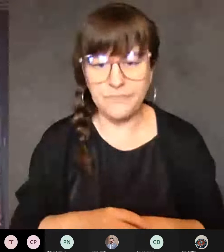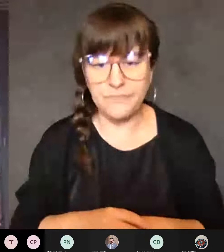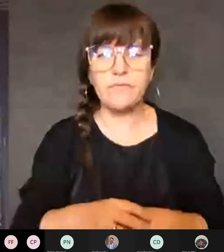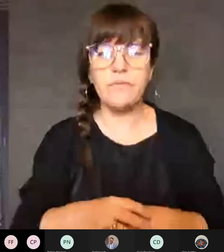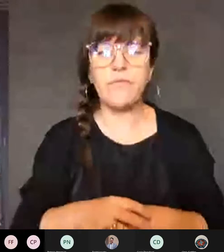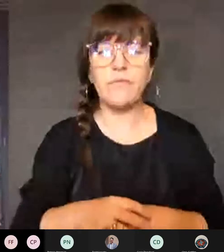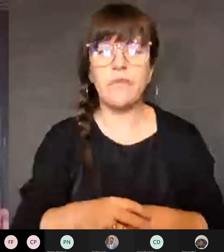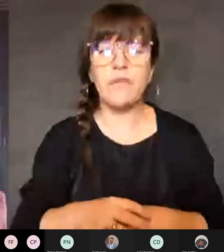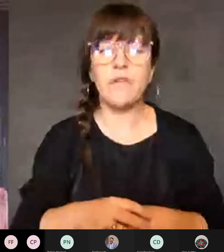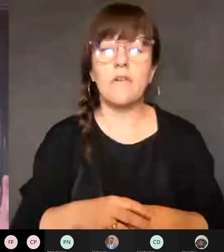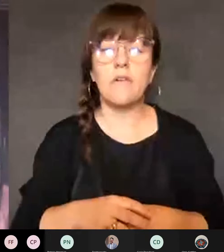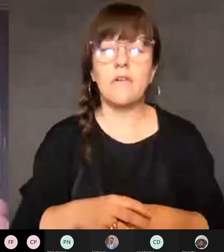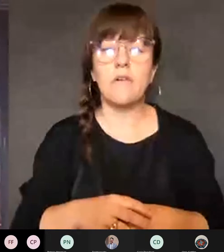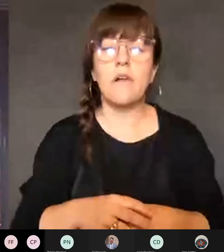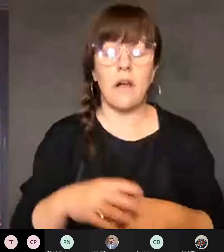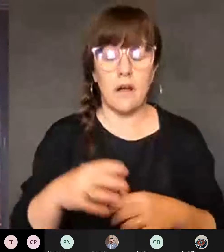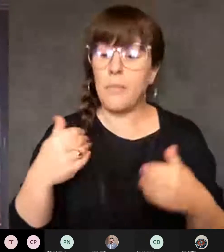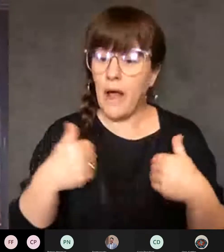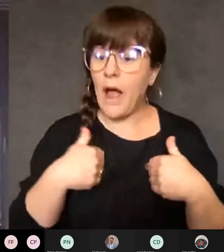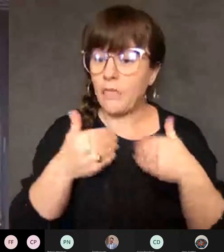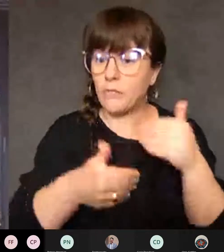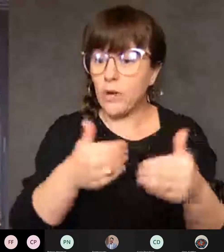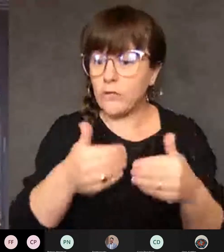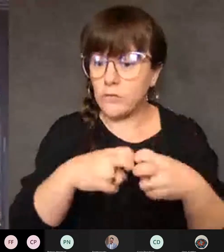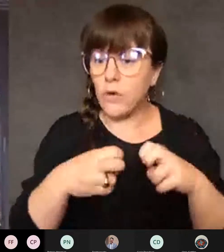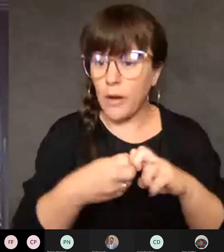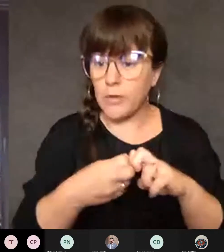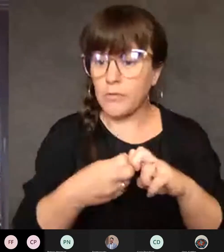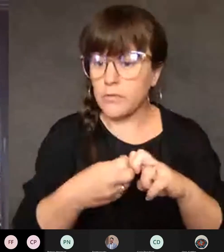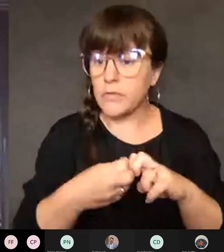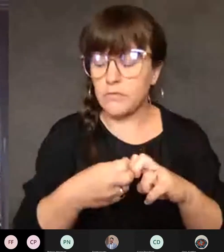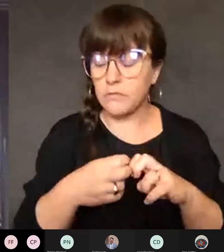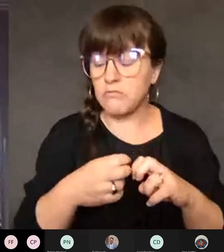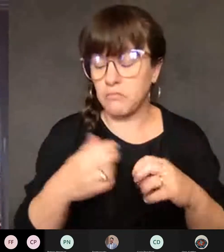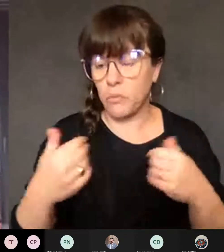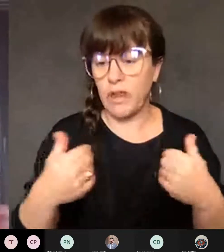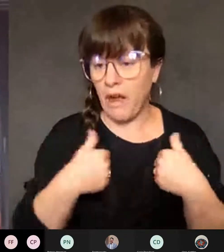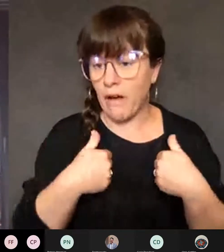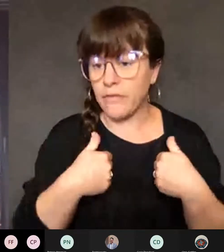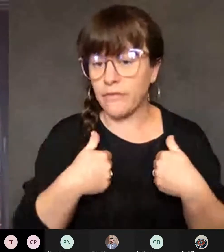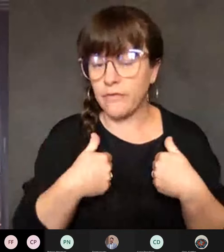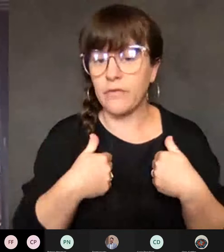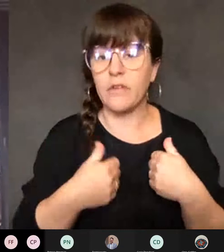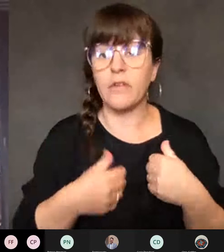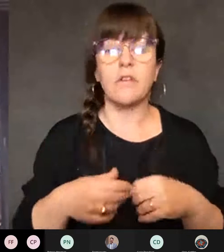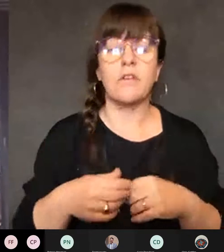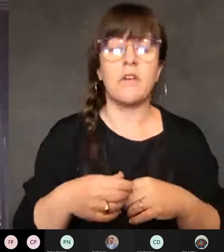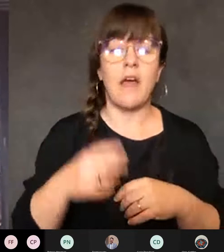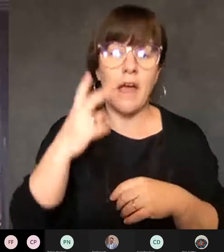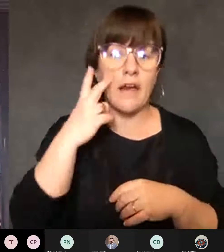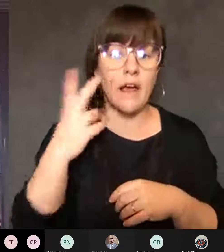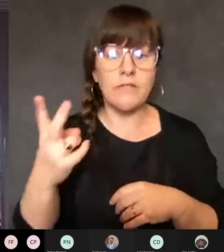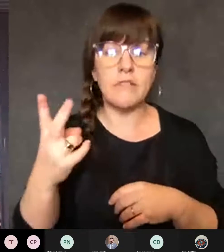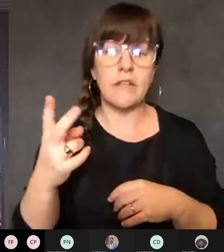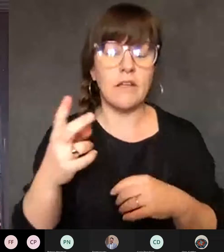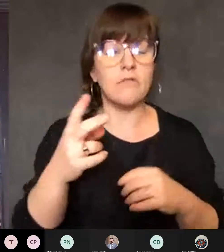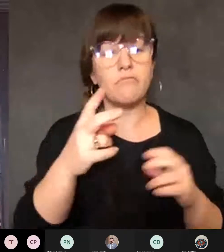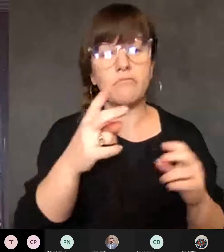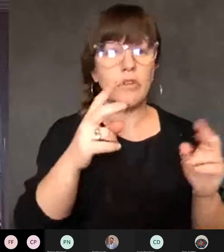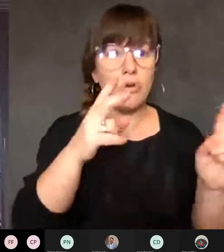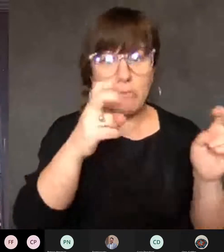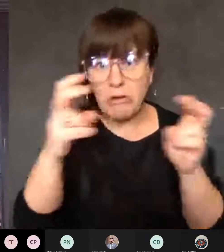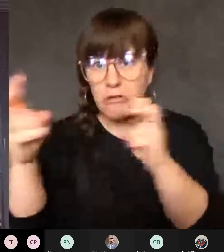over. And I've seen that, across the board. We all have little different issues and everything, but everybody has